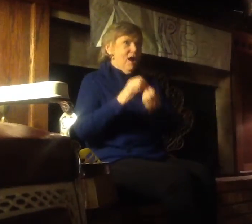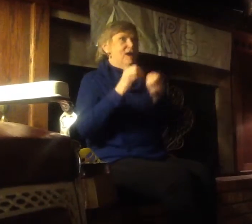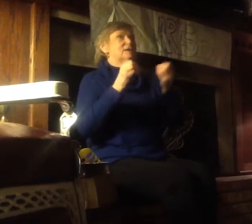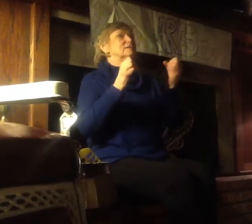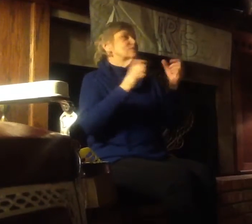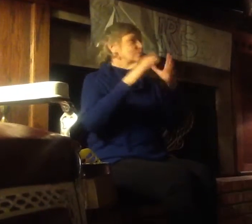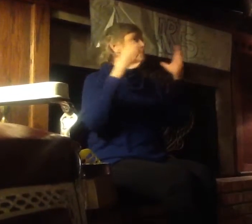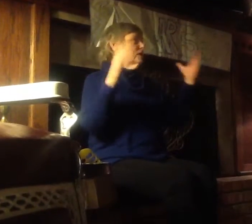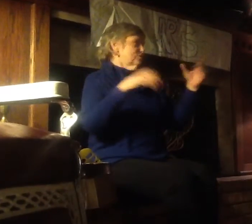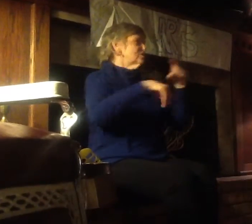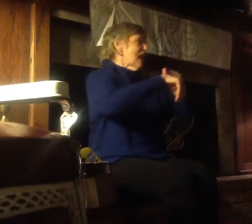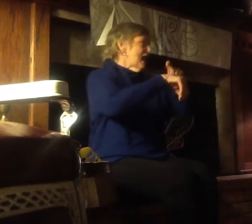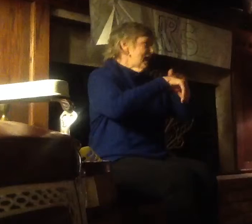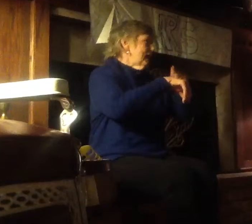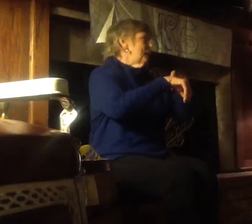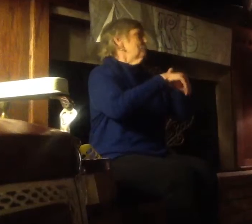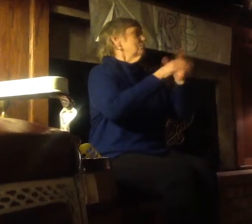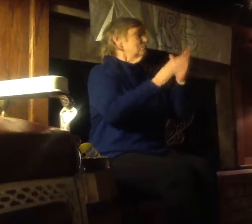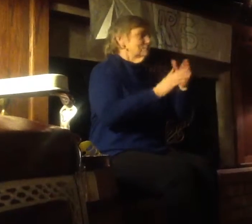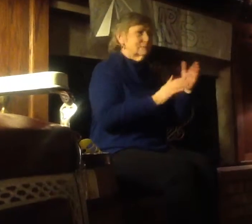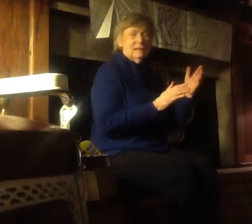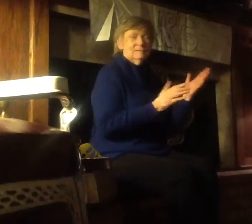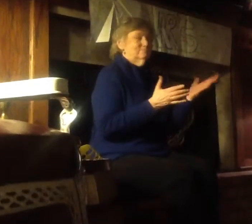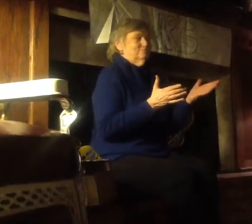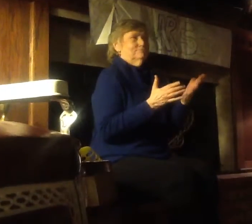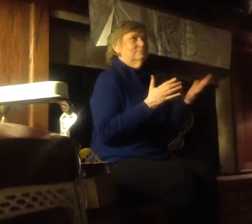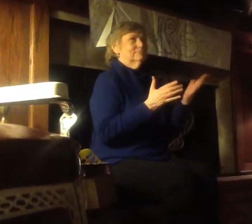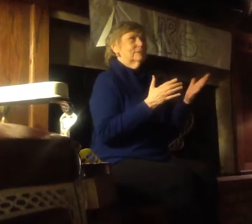add on too much time,